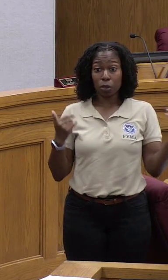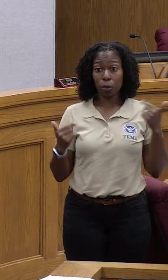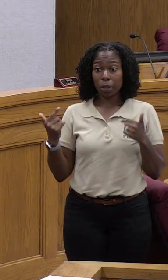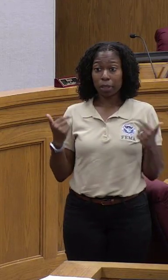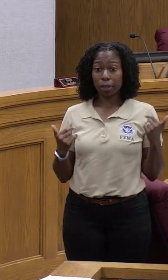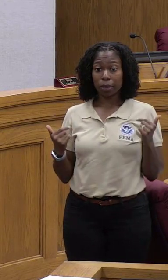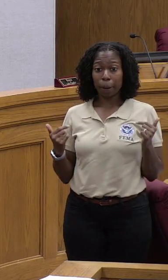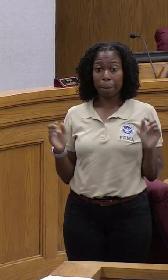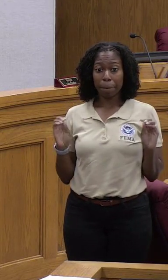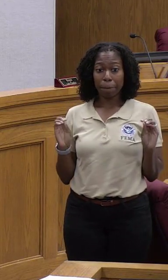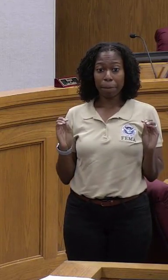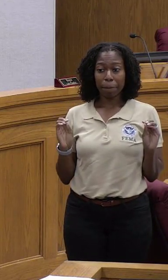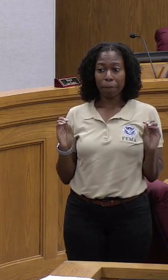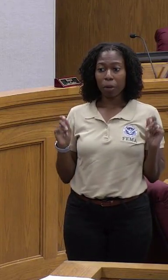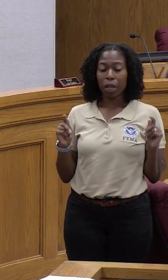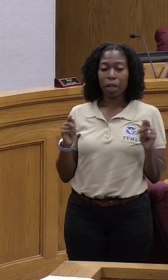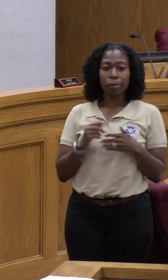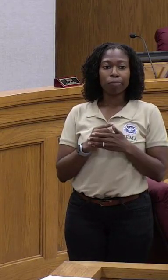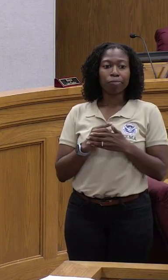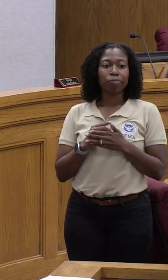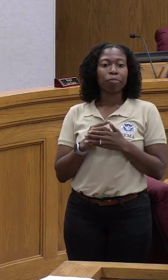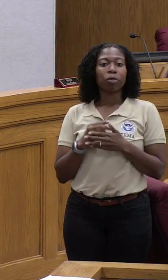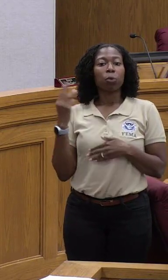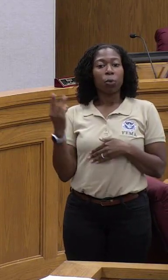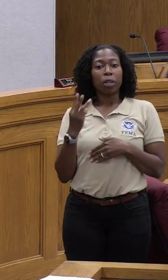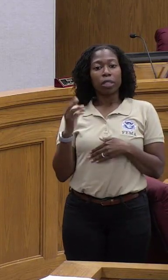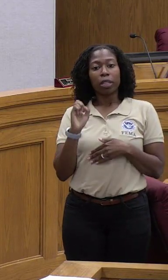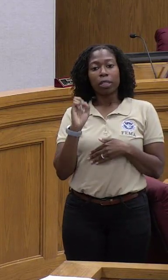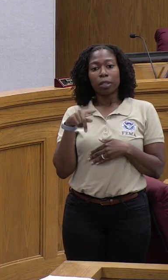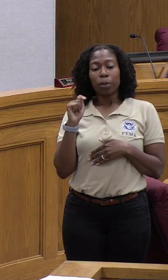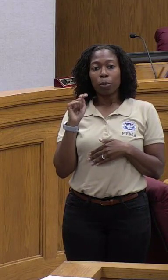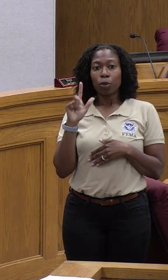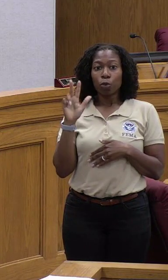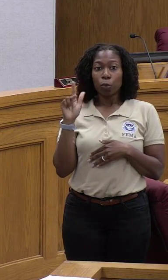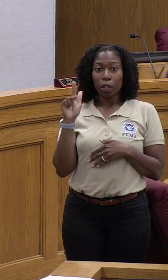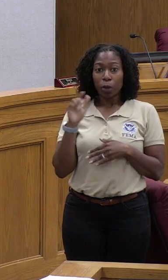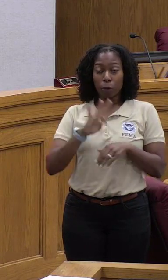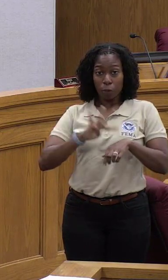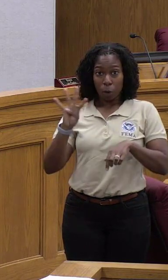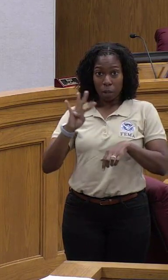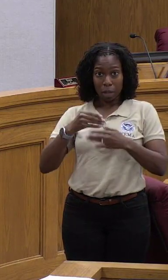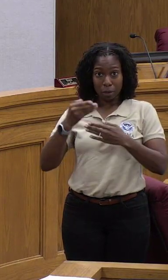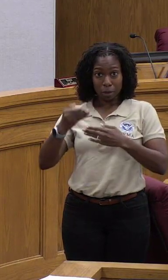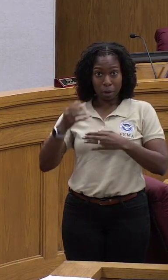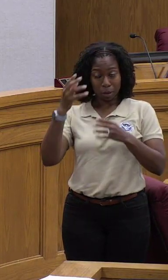Our next briefing will be Wednesday, September 23rd, 4 p.m. Thank you.